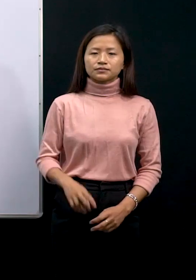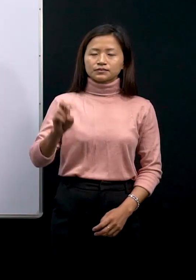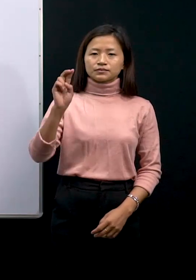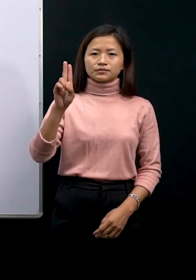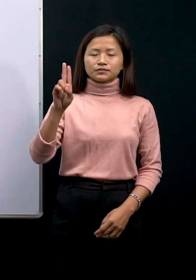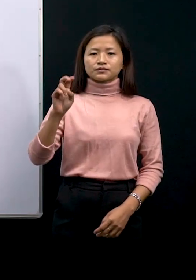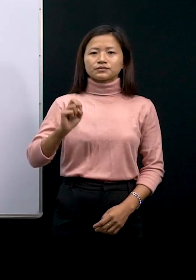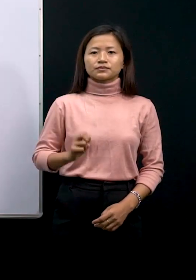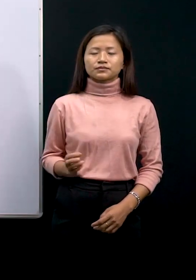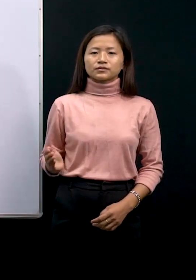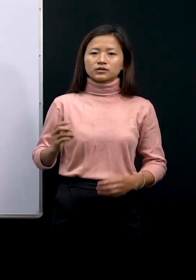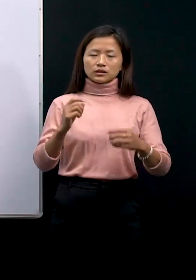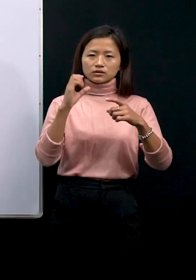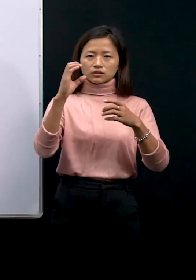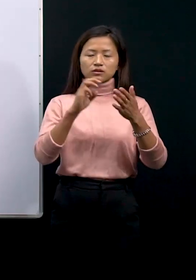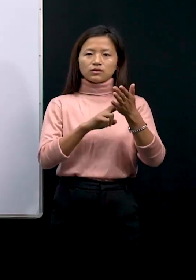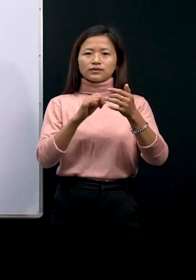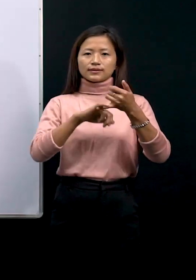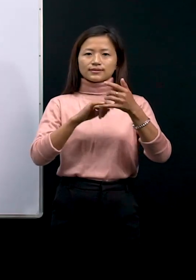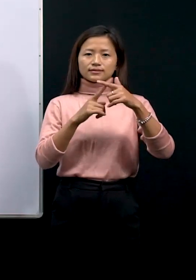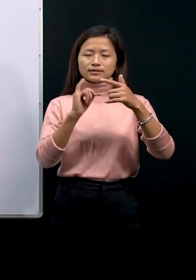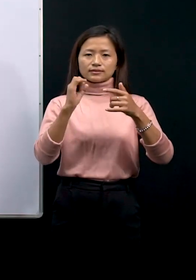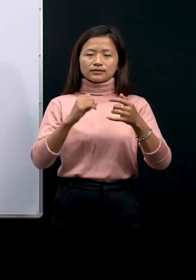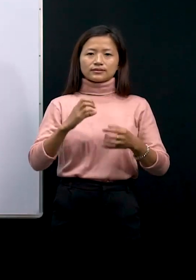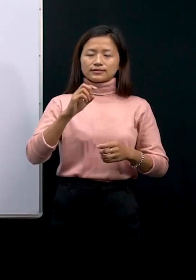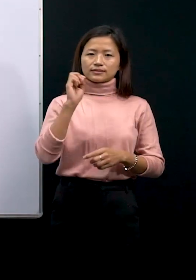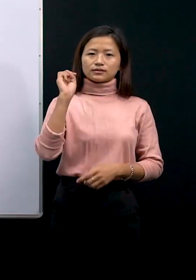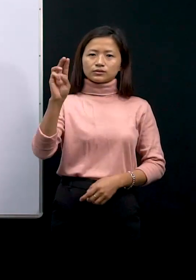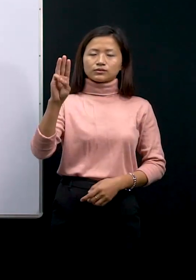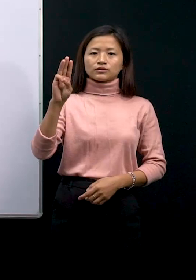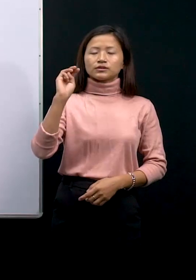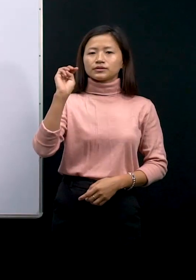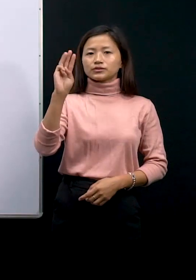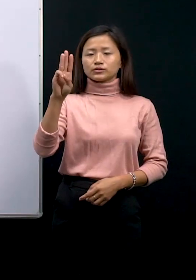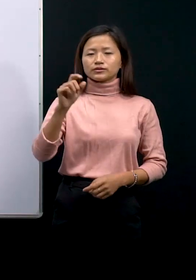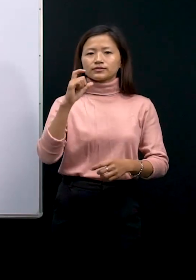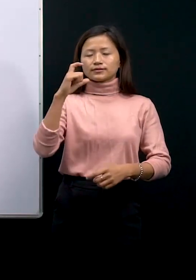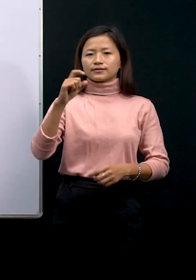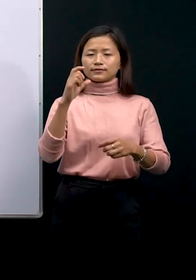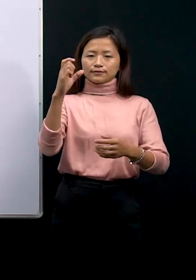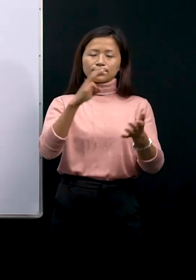Two concentric circles of radius 5 cm and 3 cm.